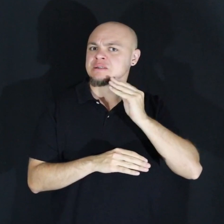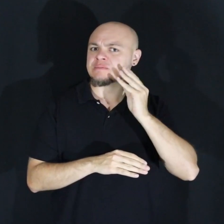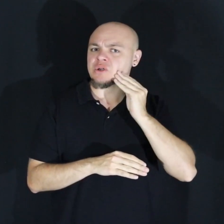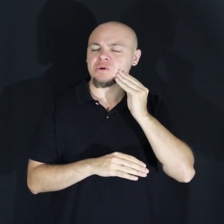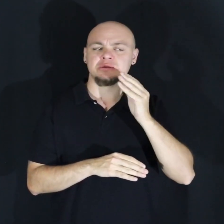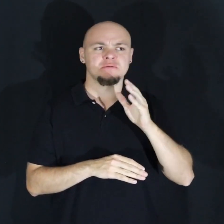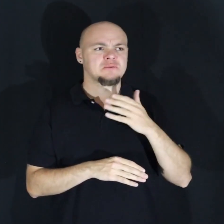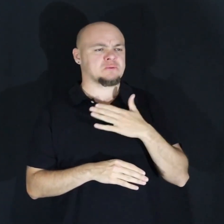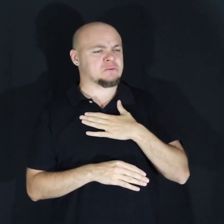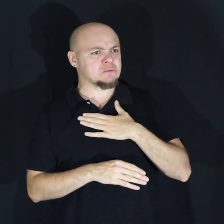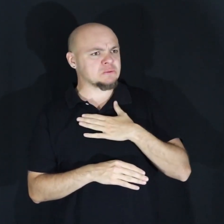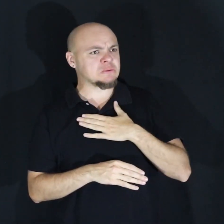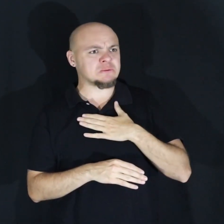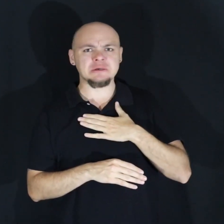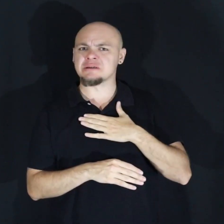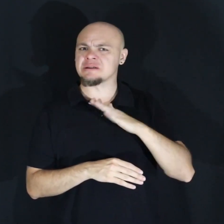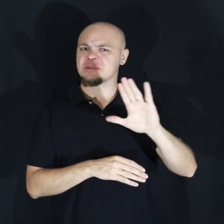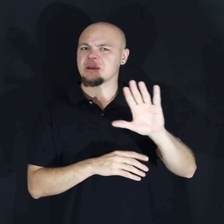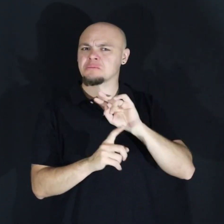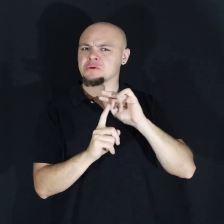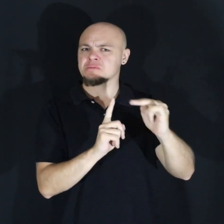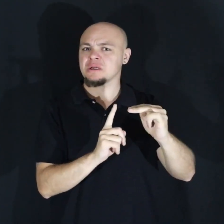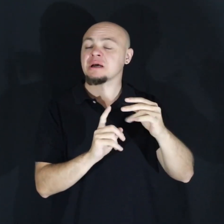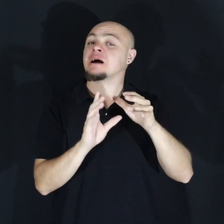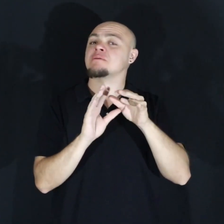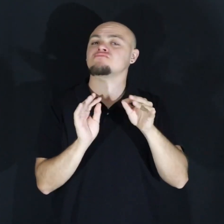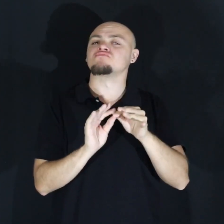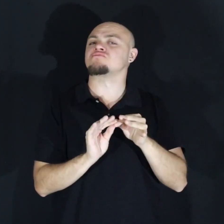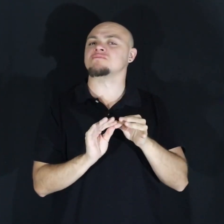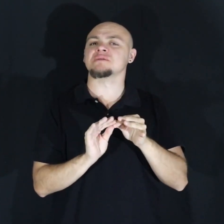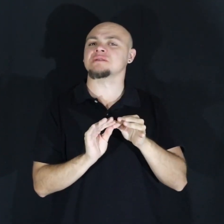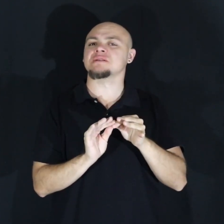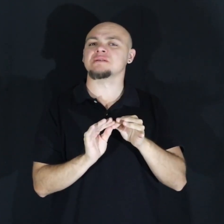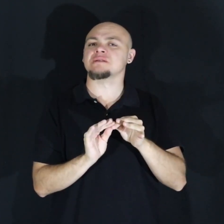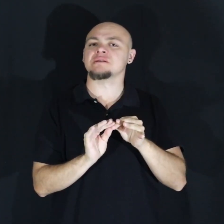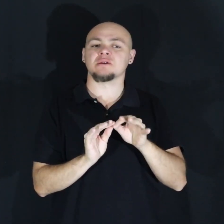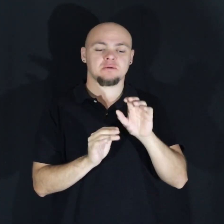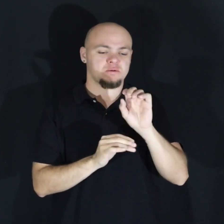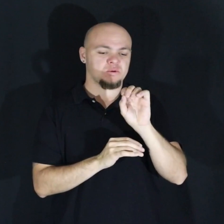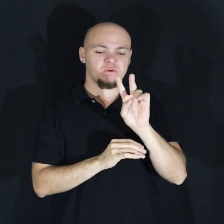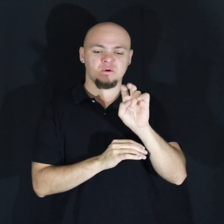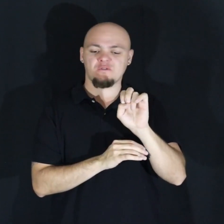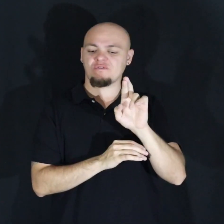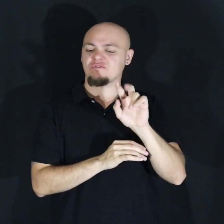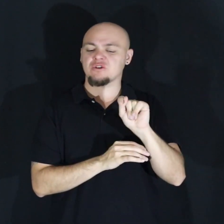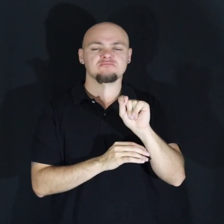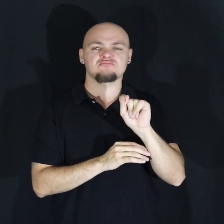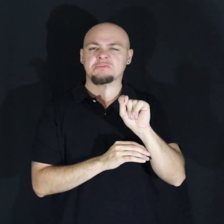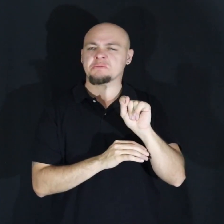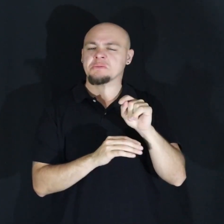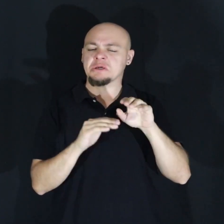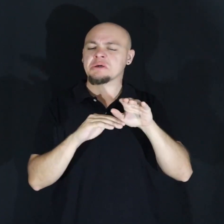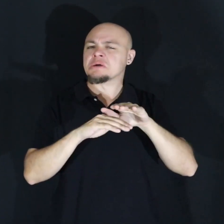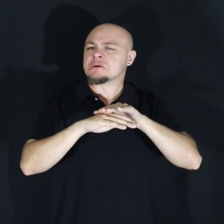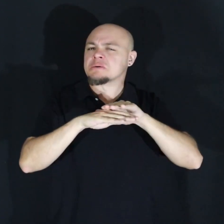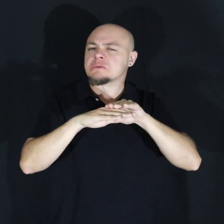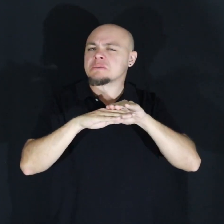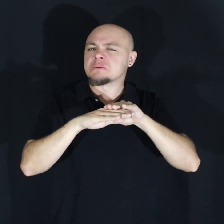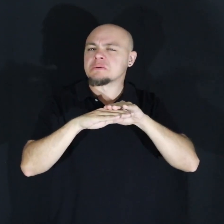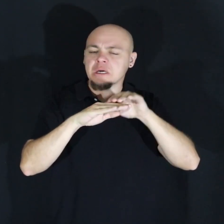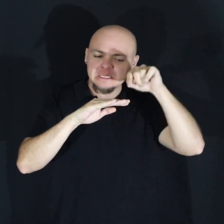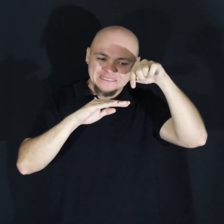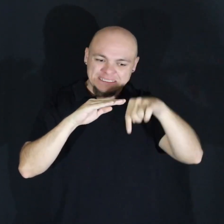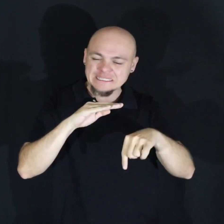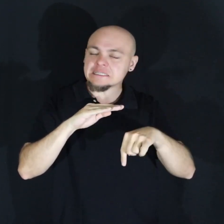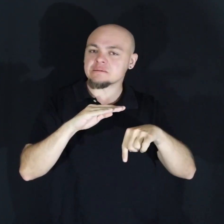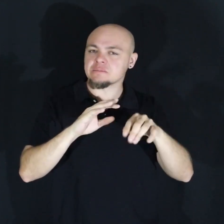and just overall their perspective. Now, when I say this, it wasn't always overt. Most often it was subtle connections, kind of the